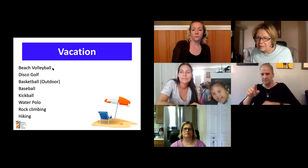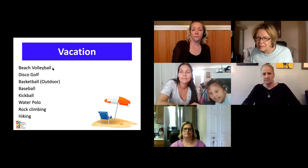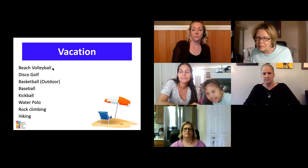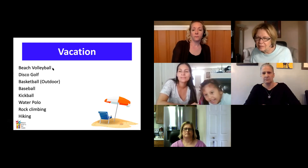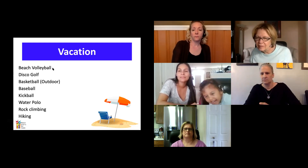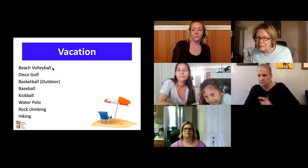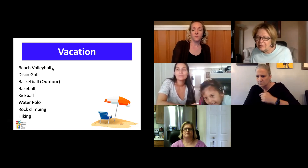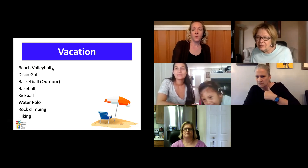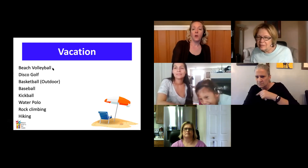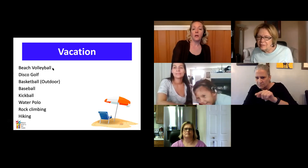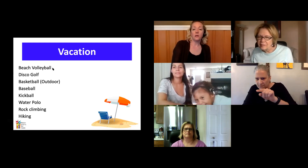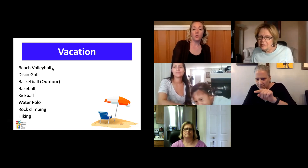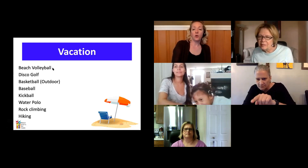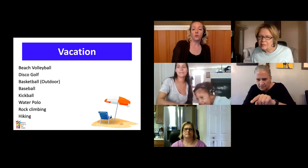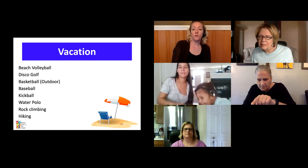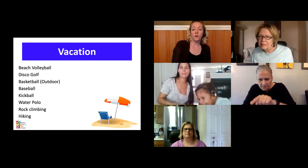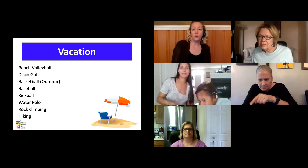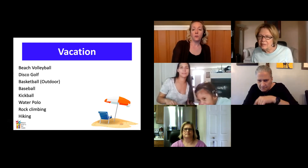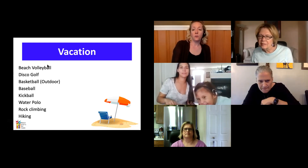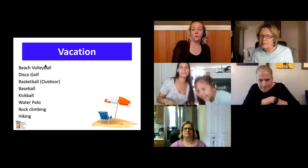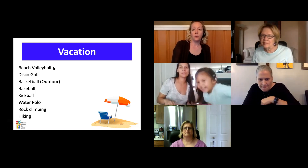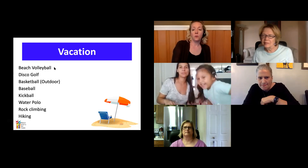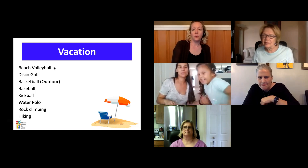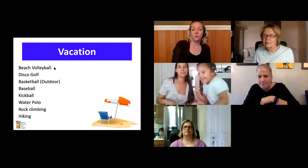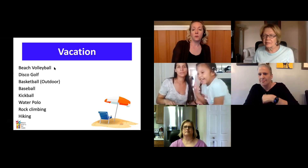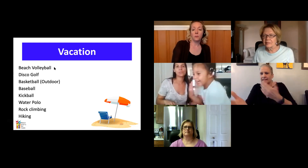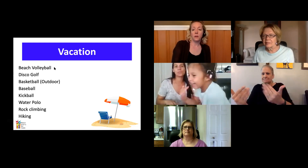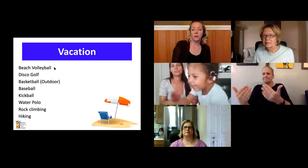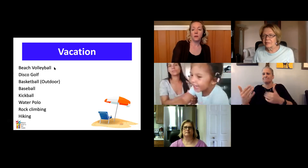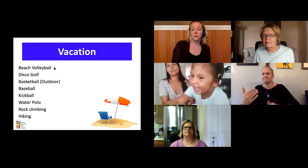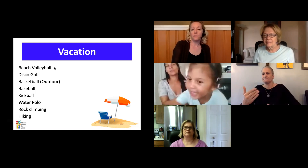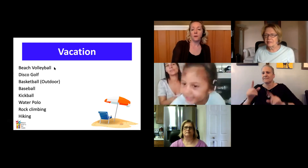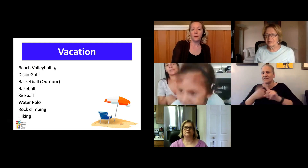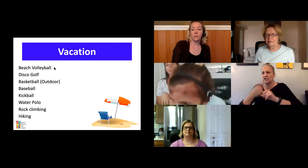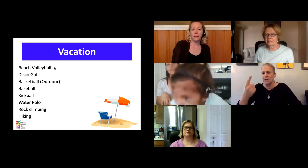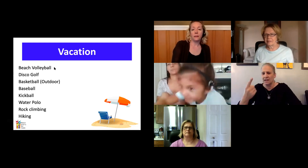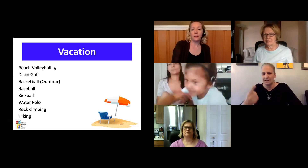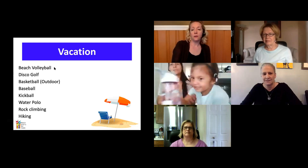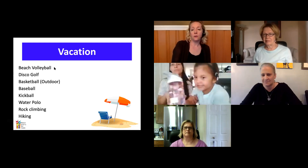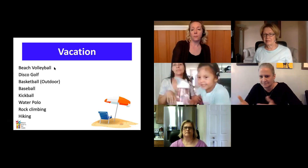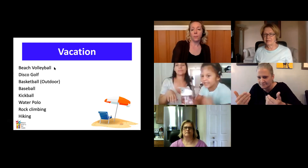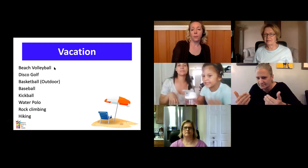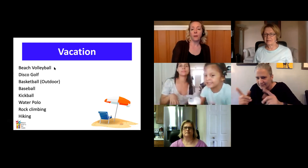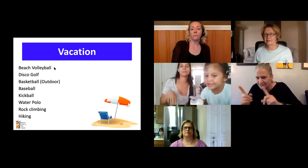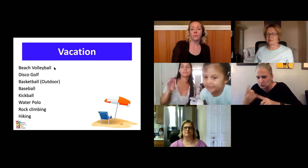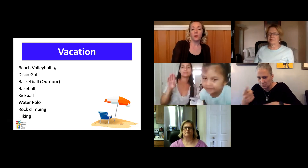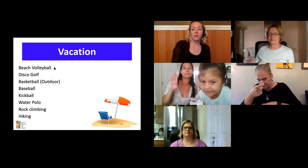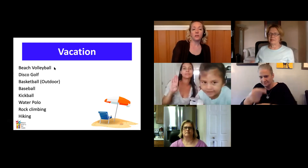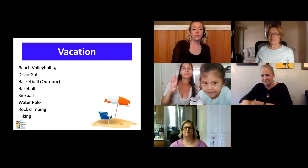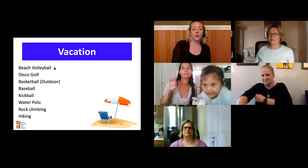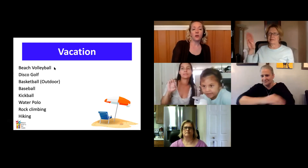Okay, so we're going to review. Let me find my place here. Okay, so let's get started with the first